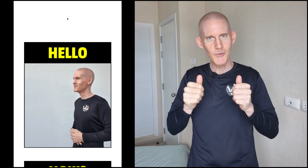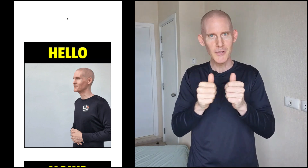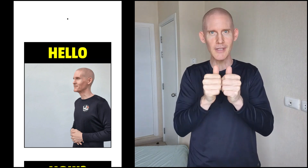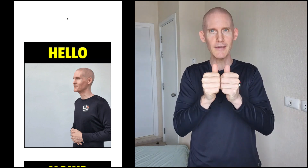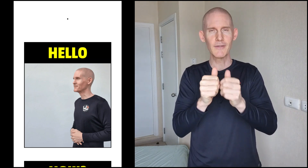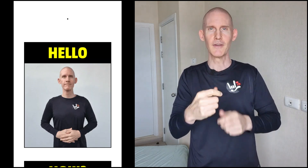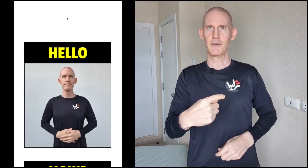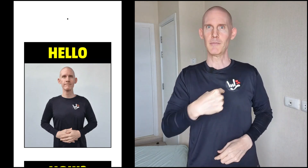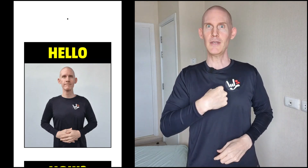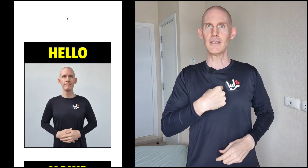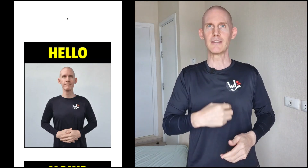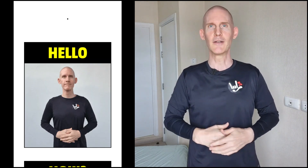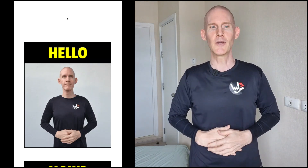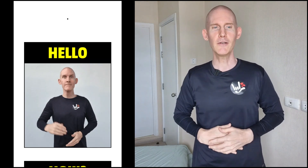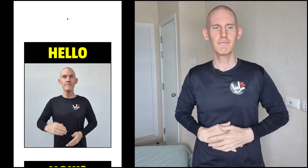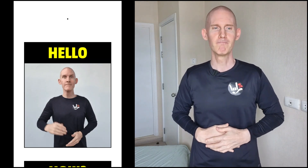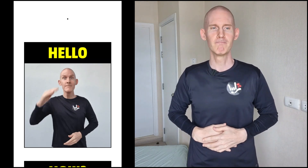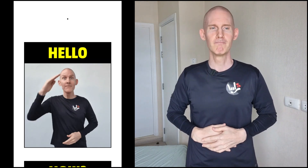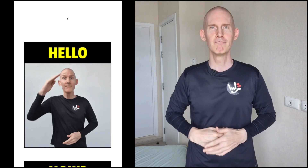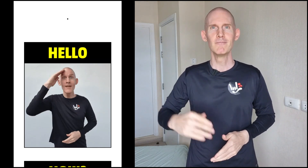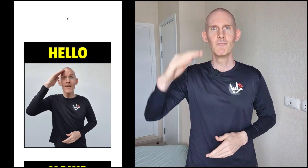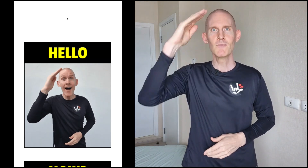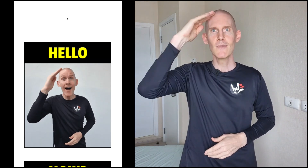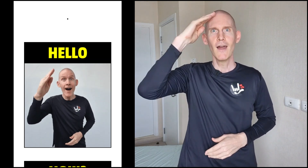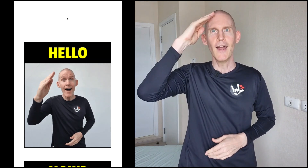sign with me. Here we go.